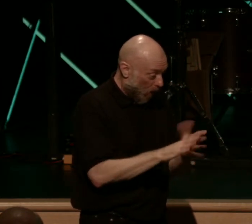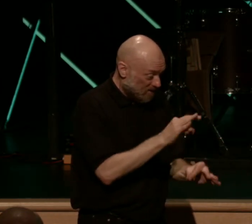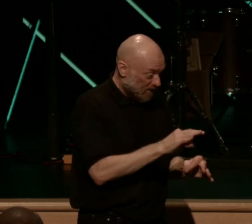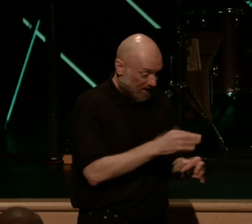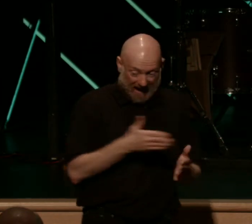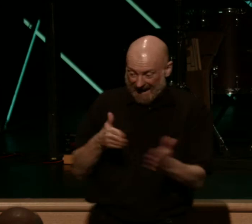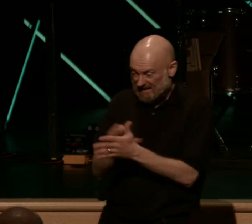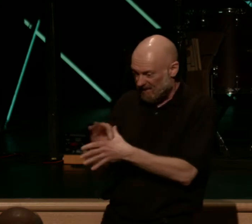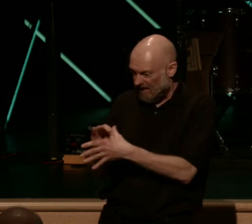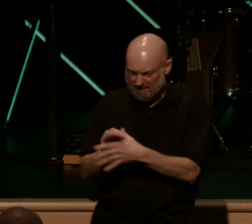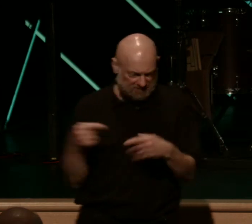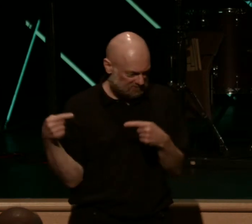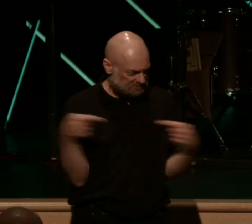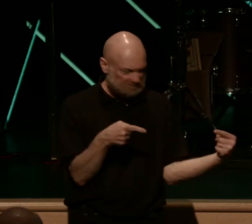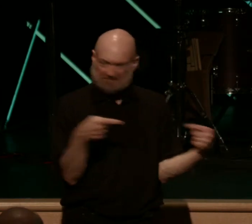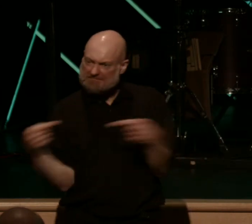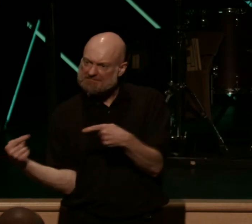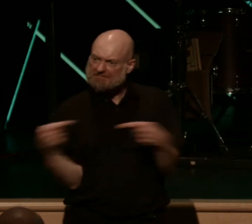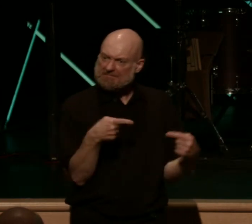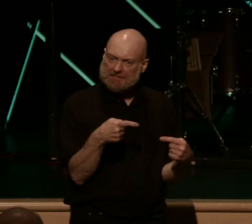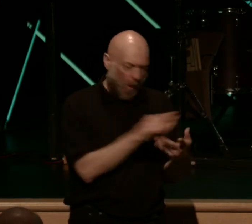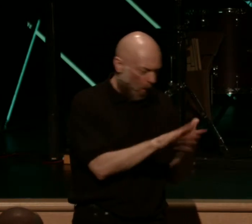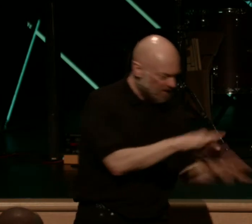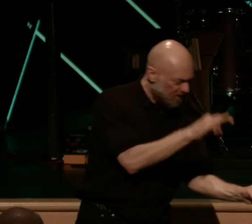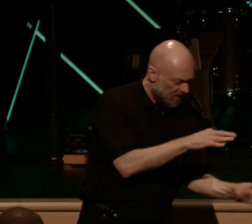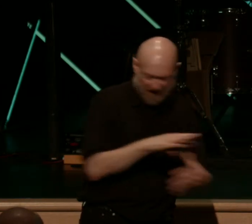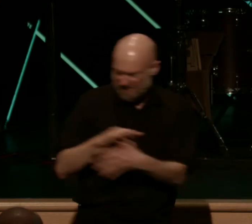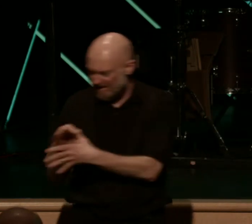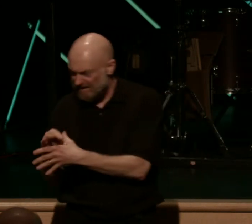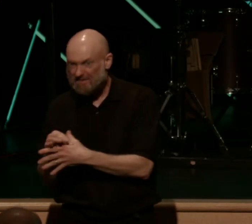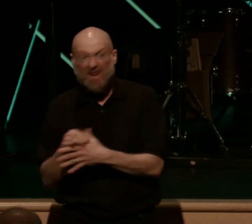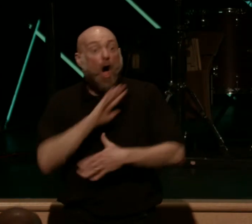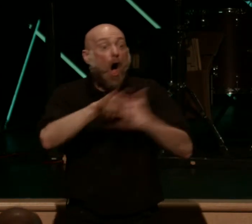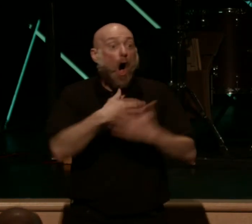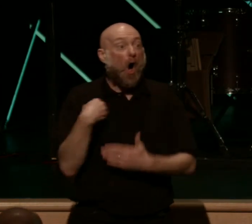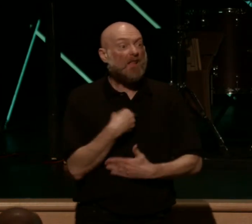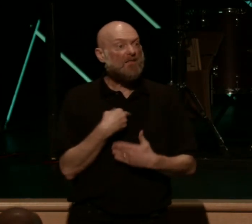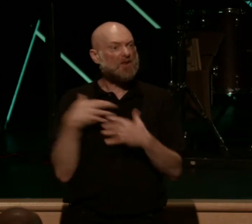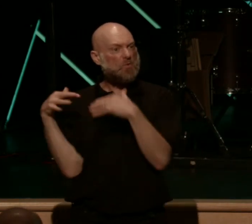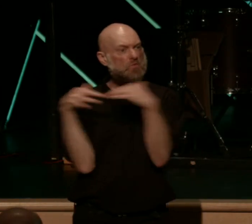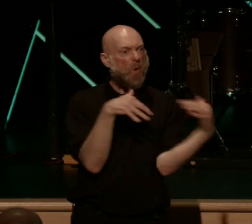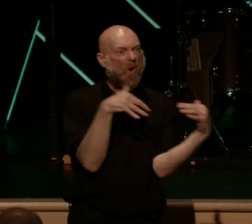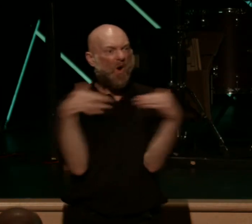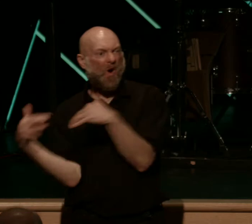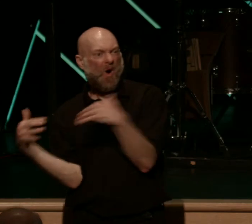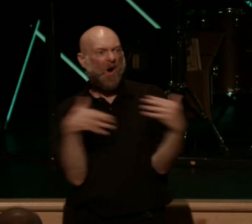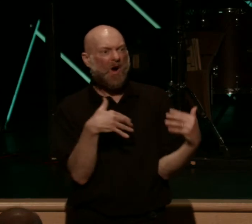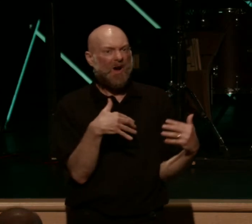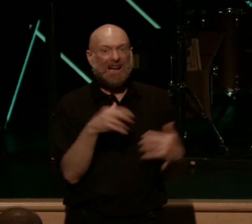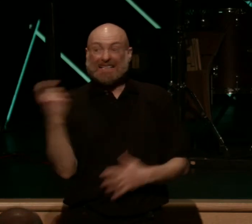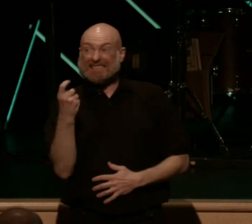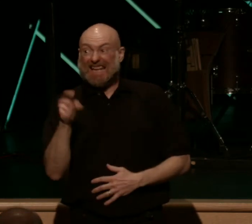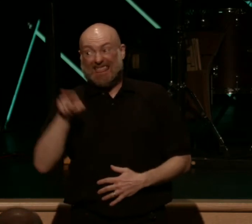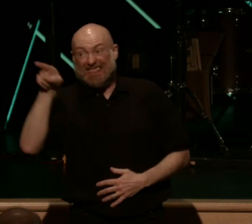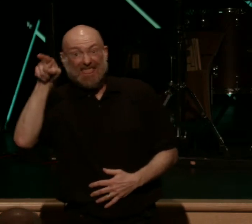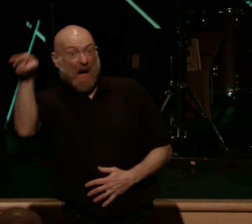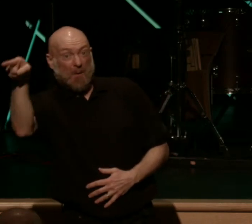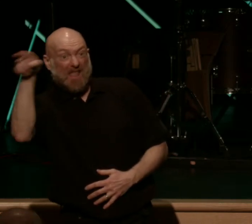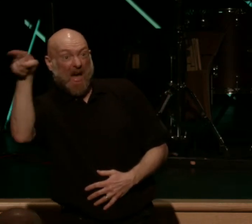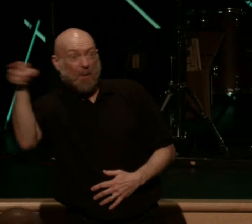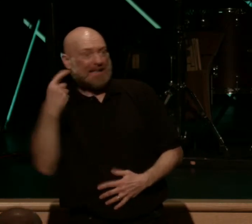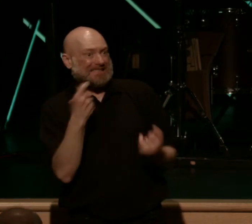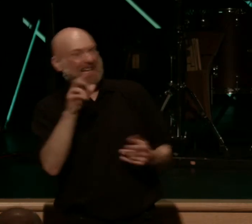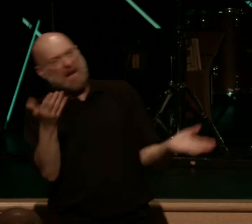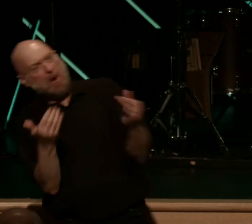the flesh." This is the war that takes place in all of us. Sin is in us, and it's saying, go that way, go that way, go that